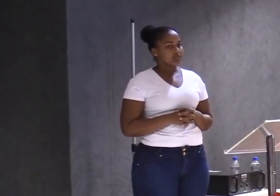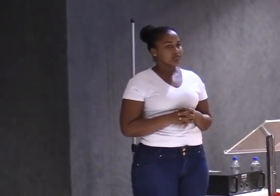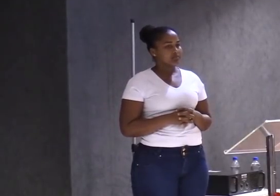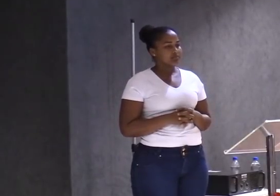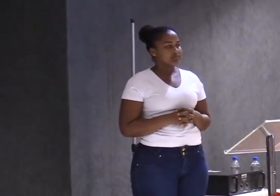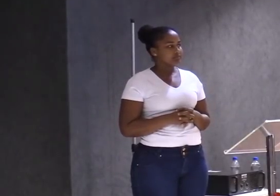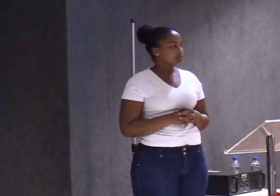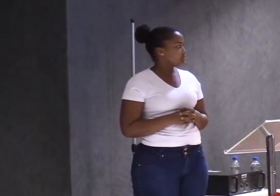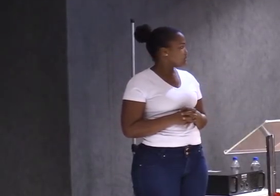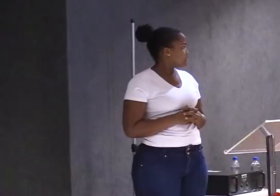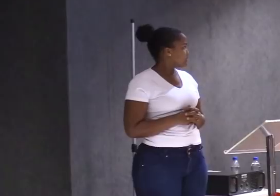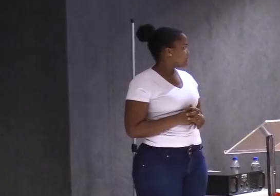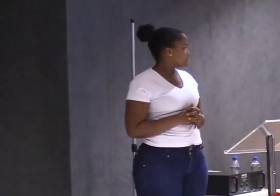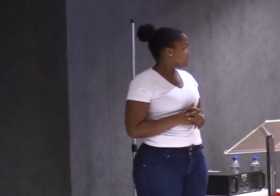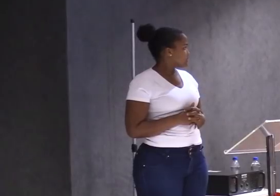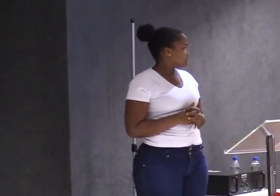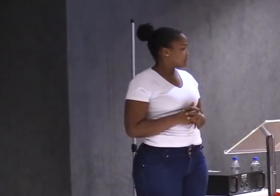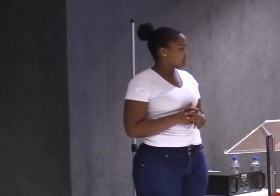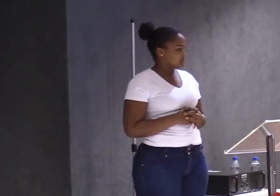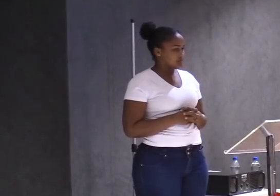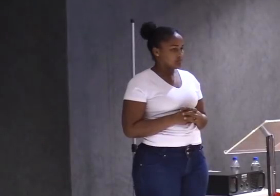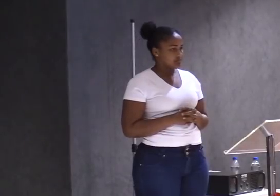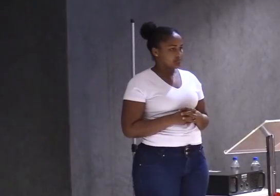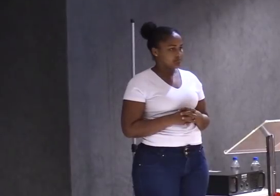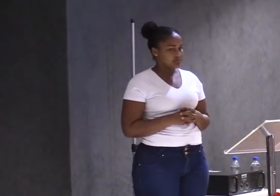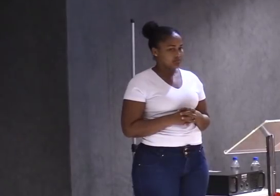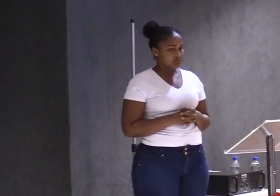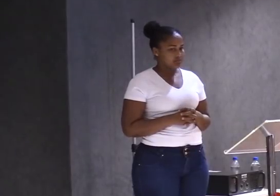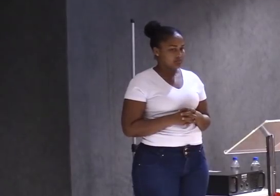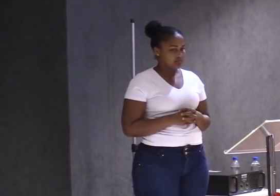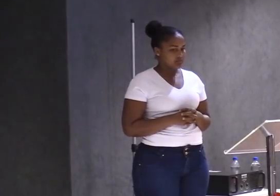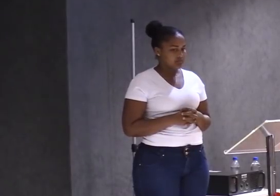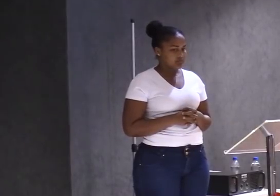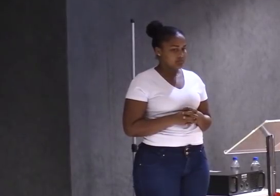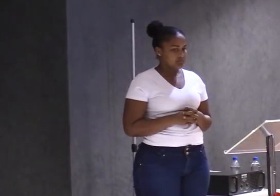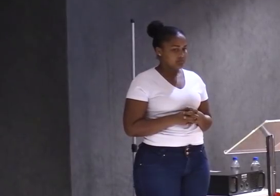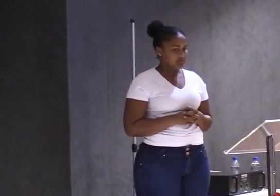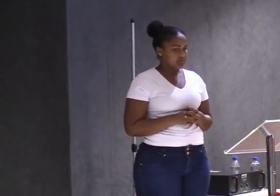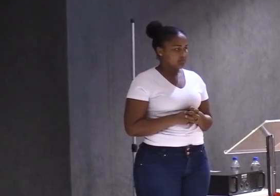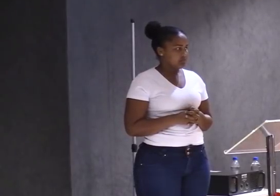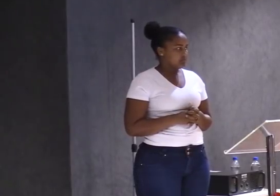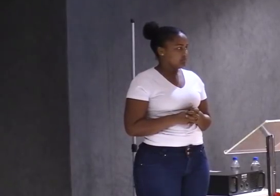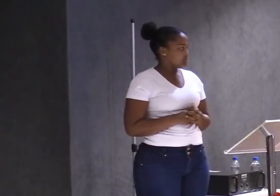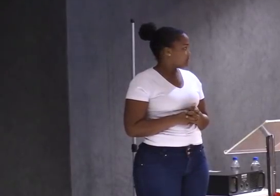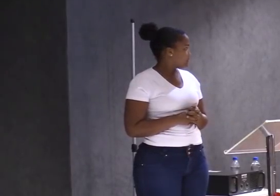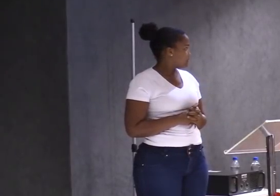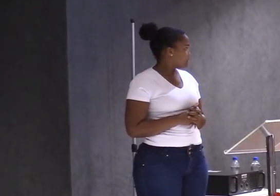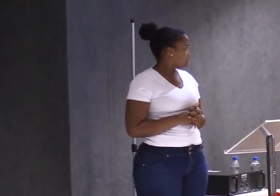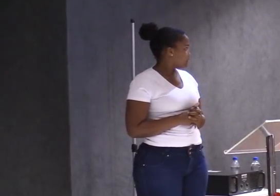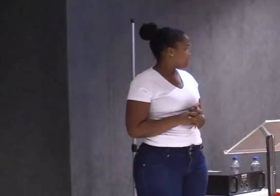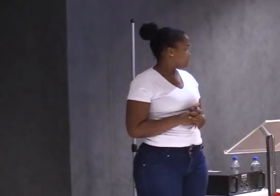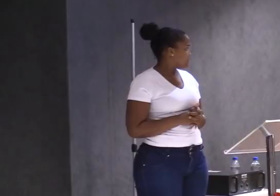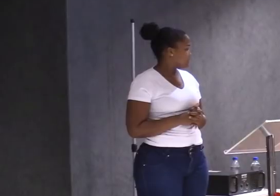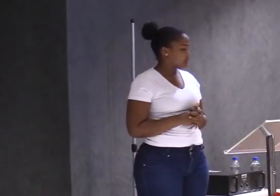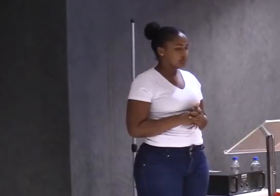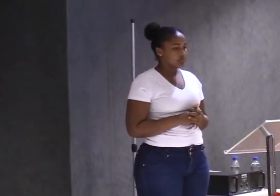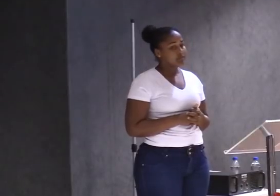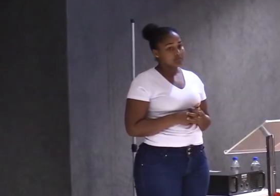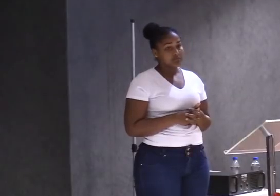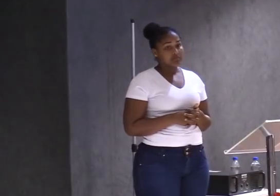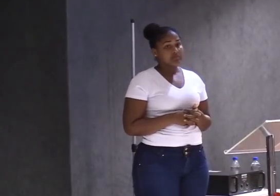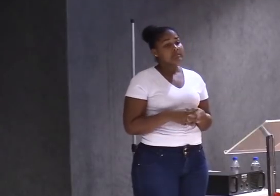university. Eles, who are they? They are our alumni from these teacher education. Okay. Eles